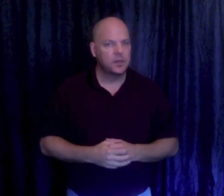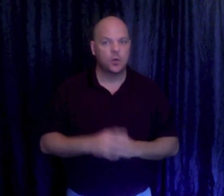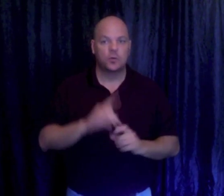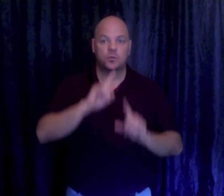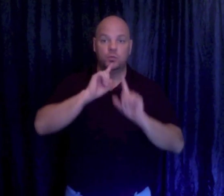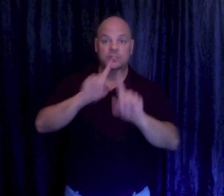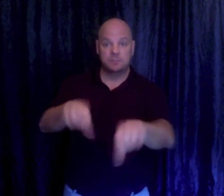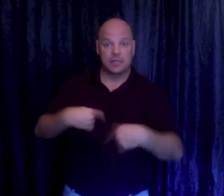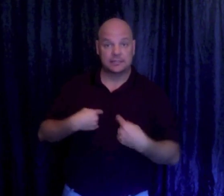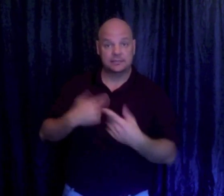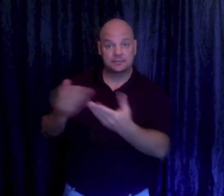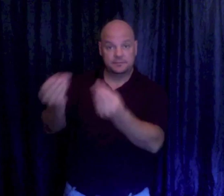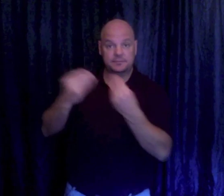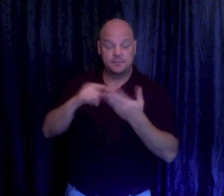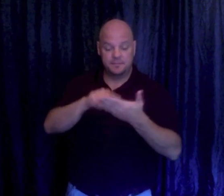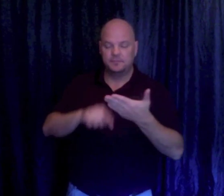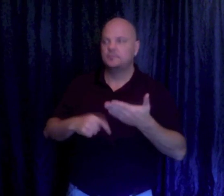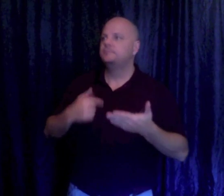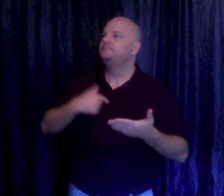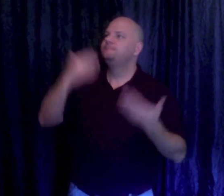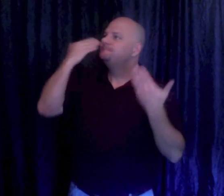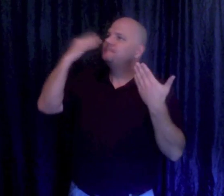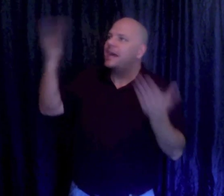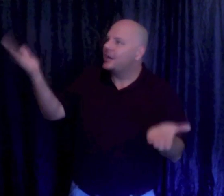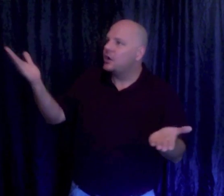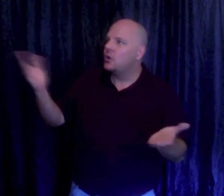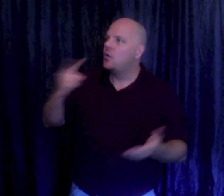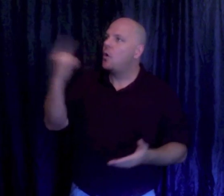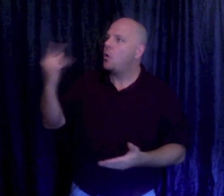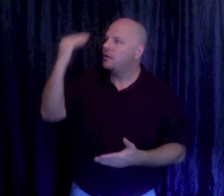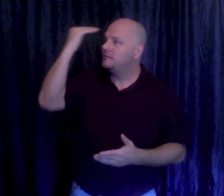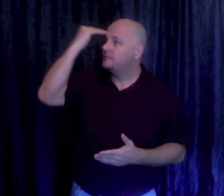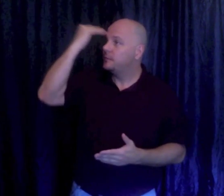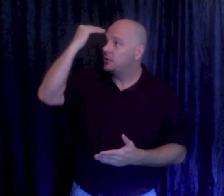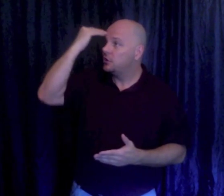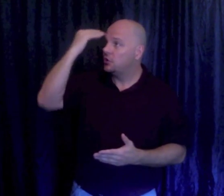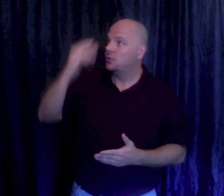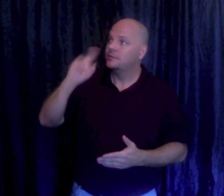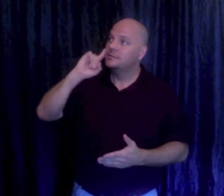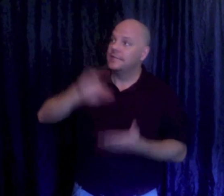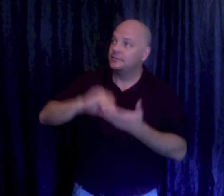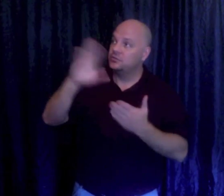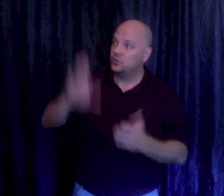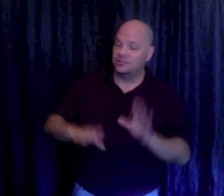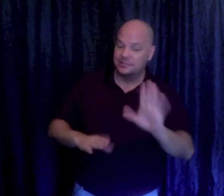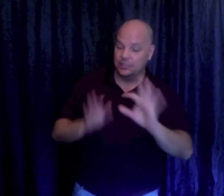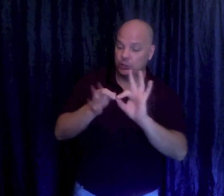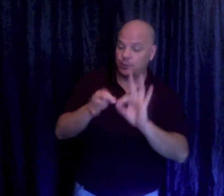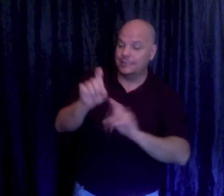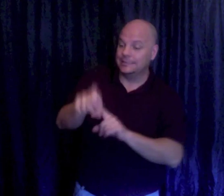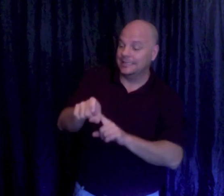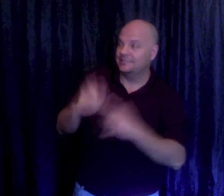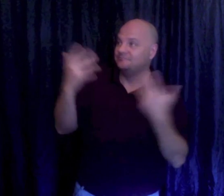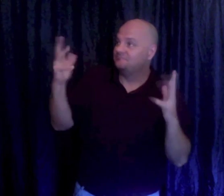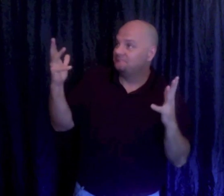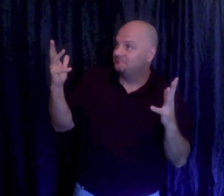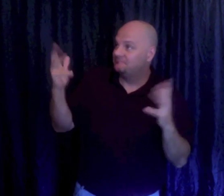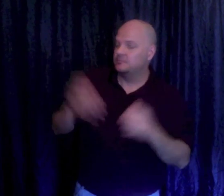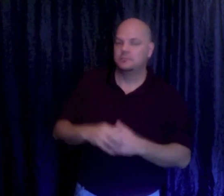be, I don't know, I'm only familiar with deaf students' interpreting needs, but the